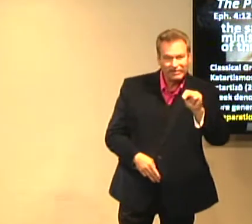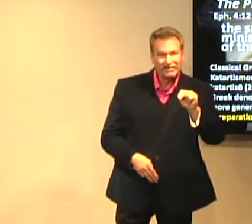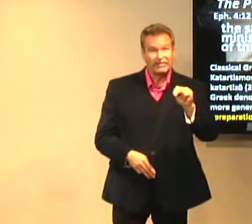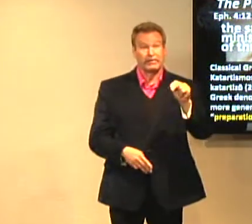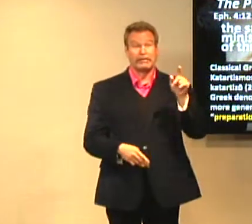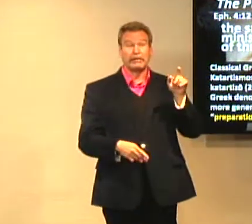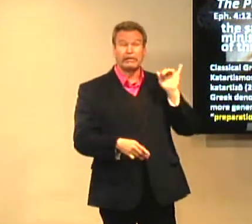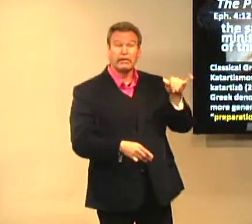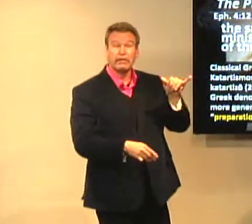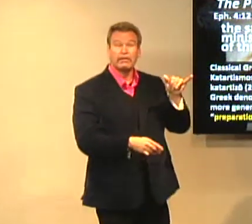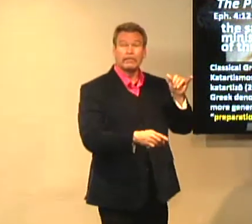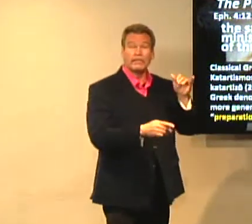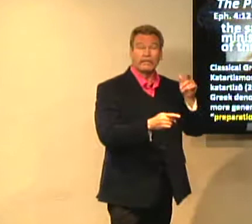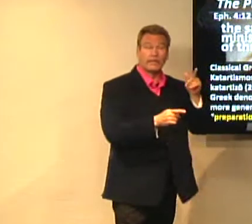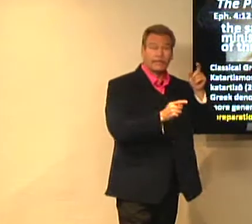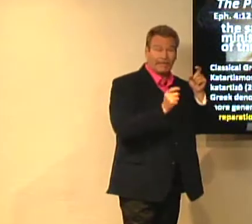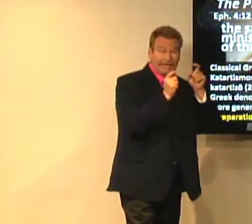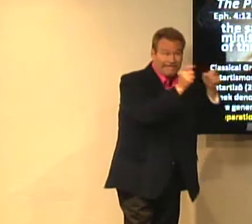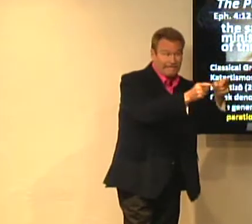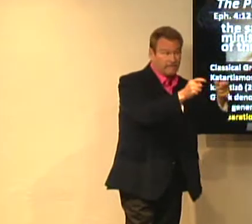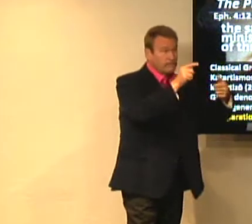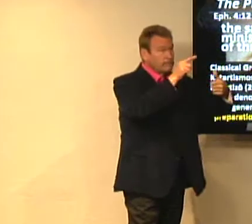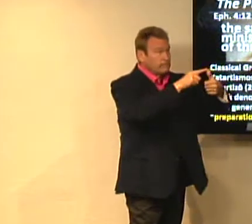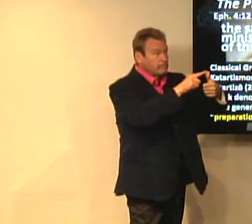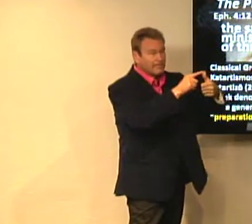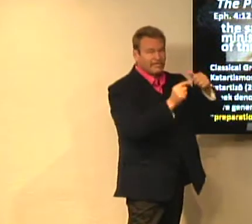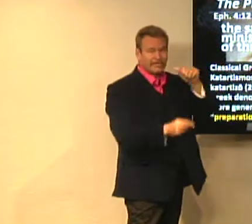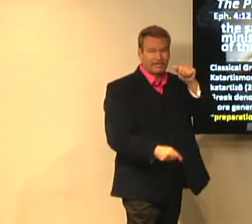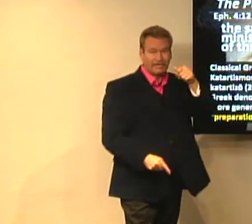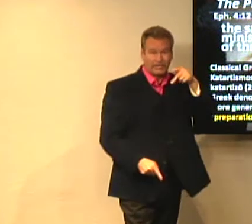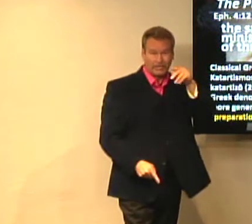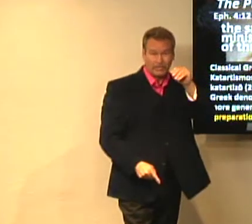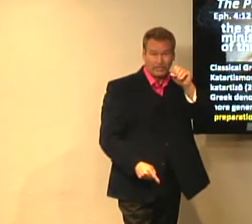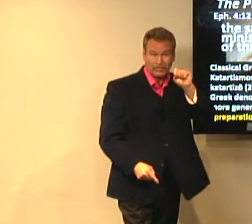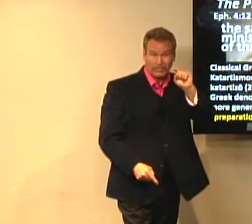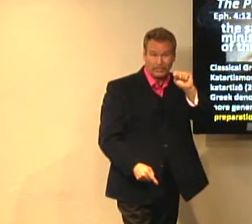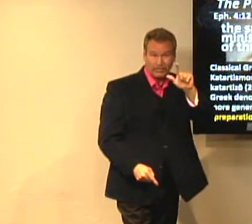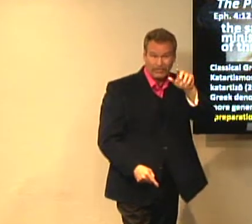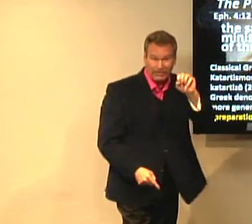in the preparation of flipping and resetting.